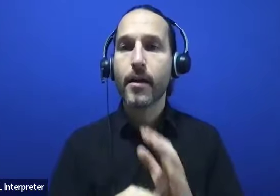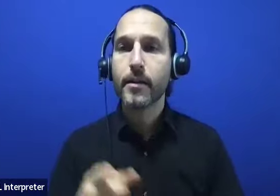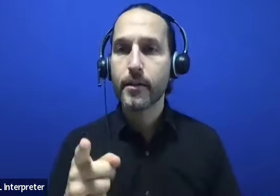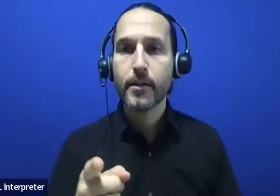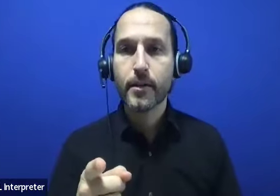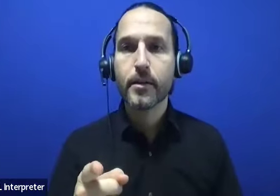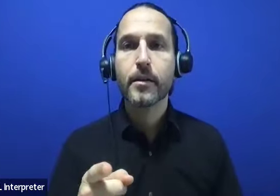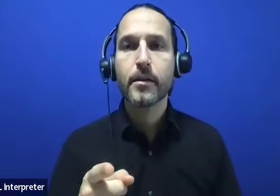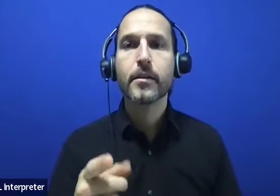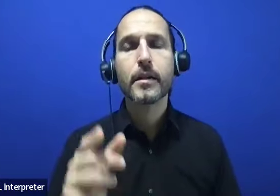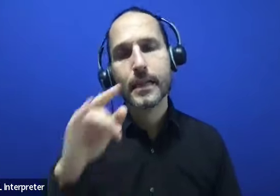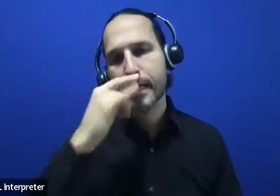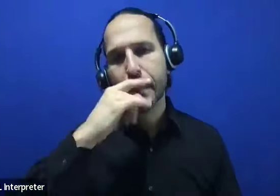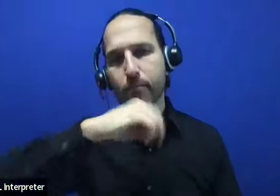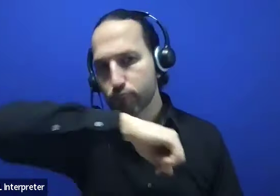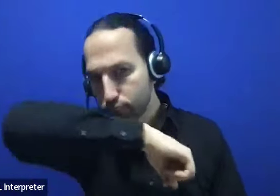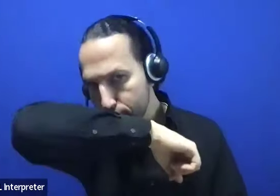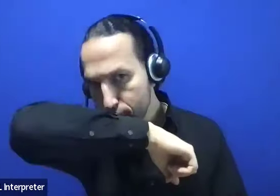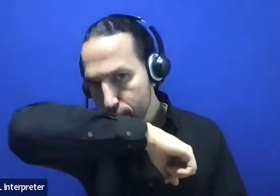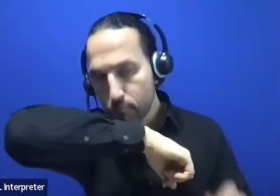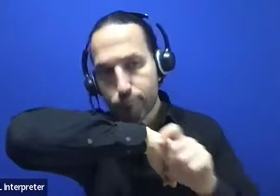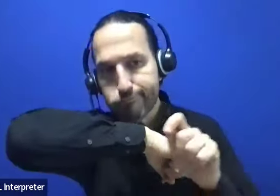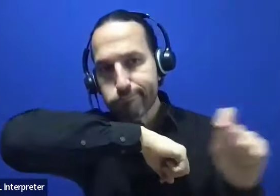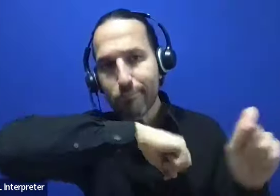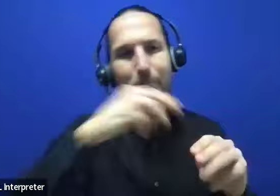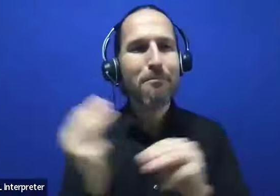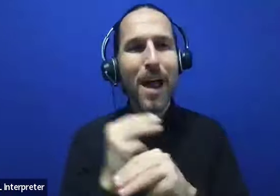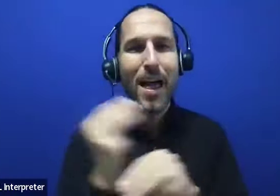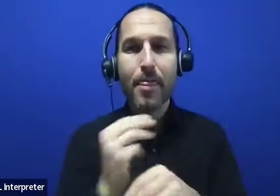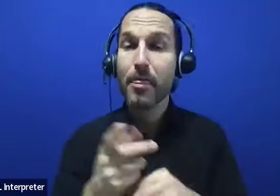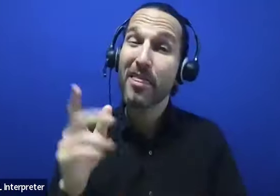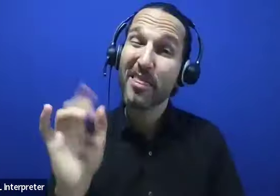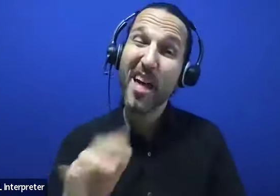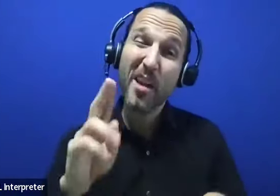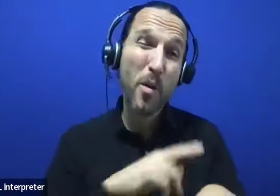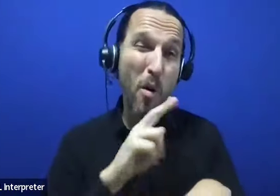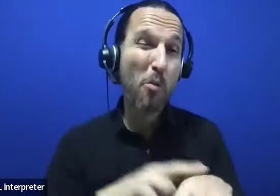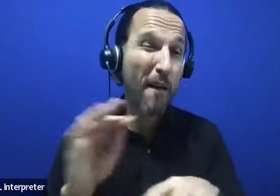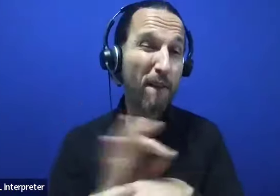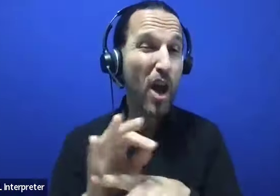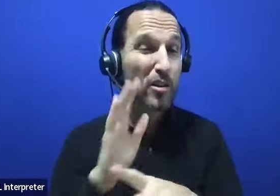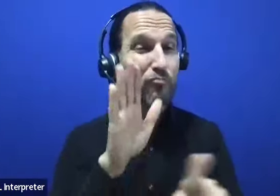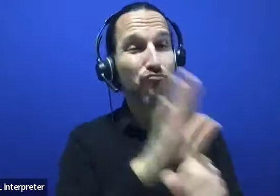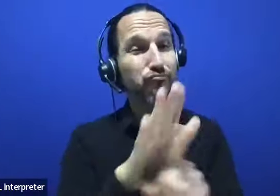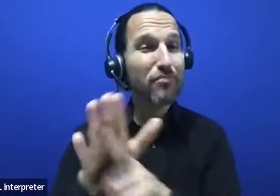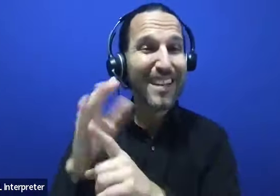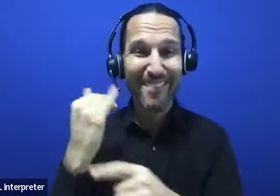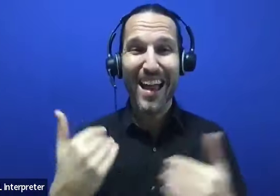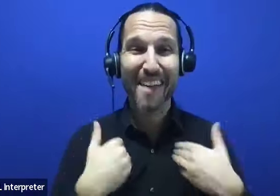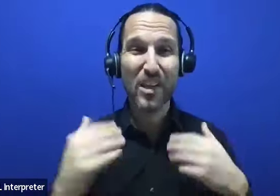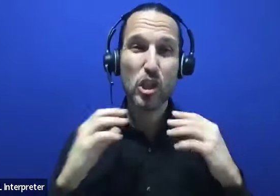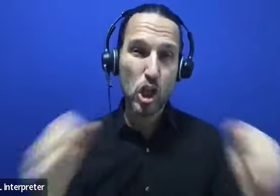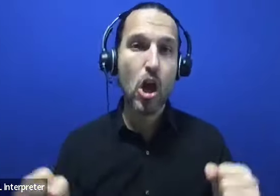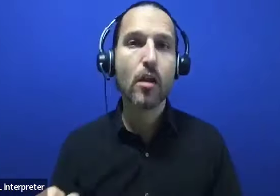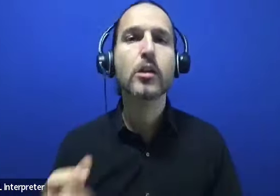this while he's working on math problems. That's normal functioning for a kid with charge because